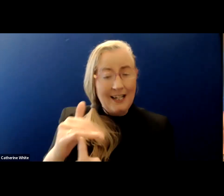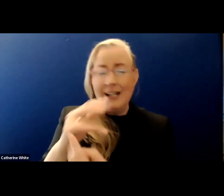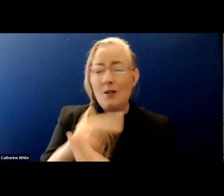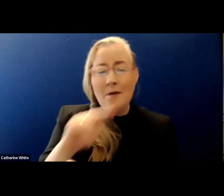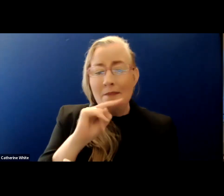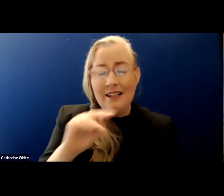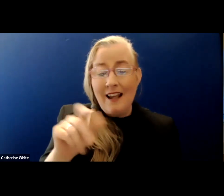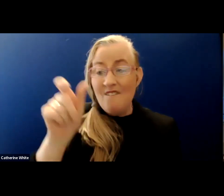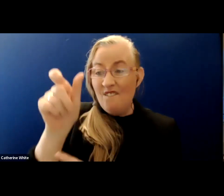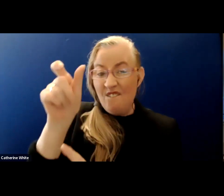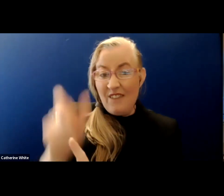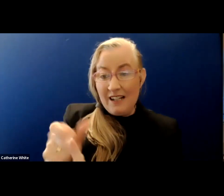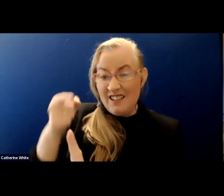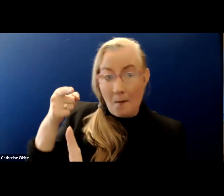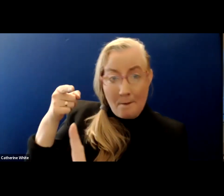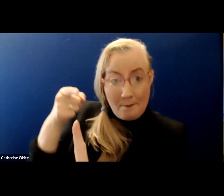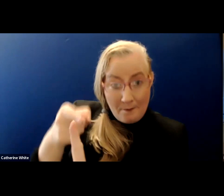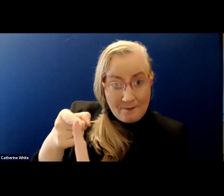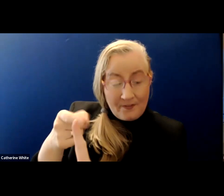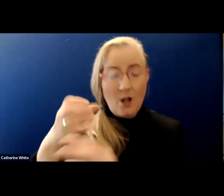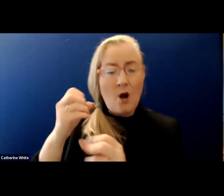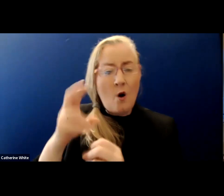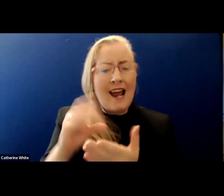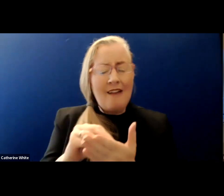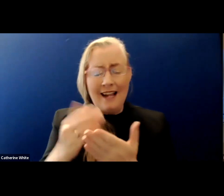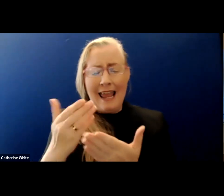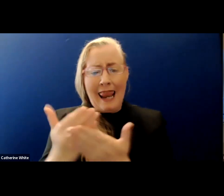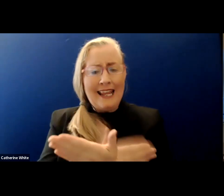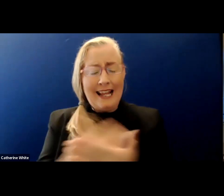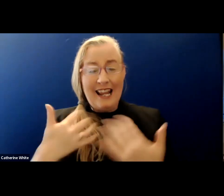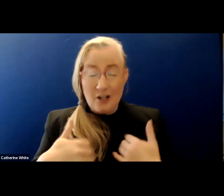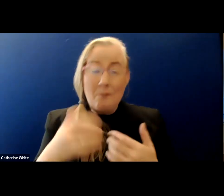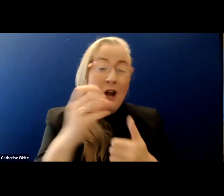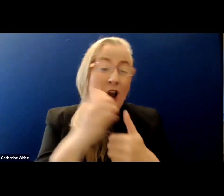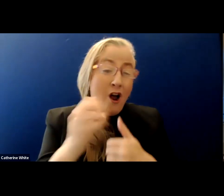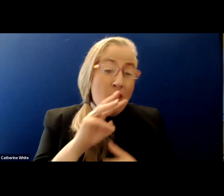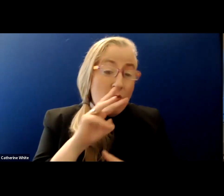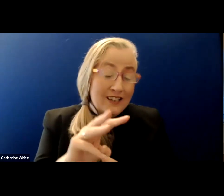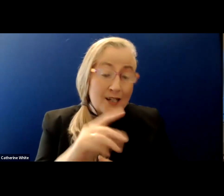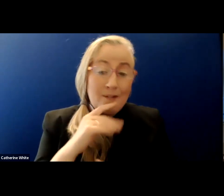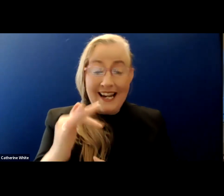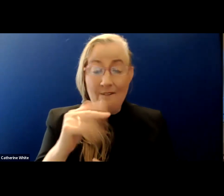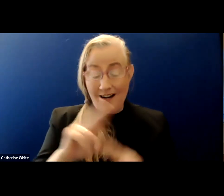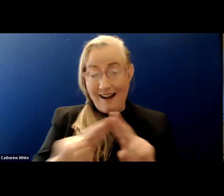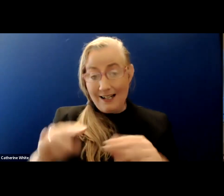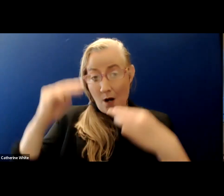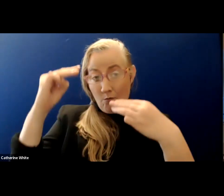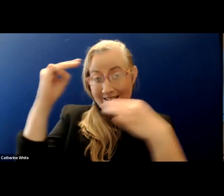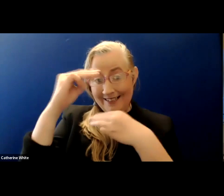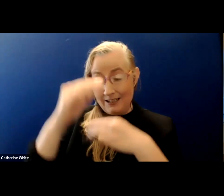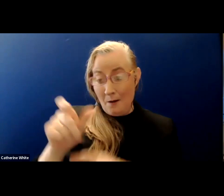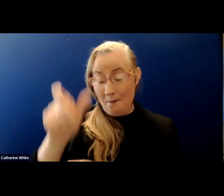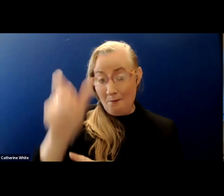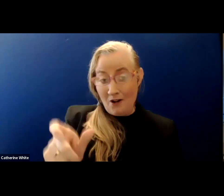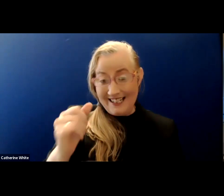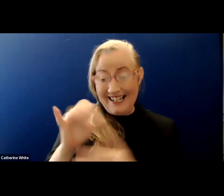been targeted by the perpetrator or have a legal interest. So in other words, even if you are not the protected object of the crime in